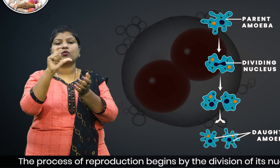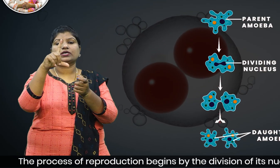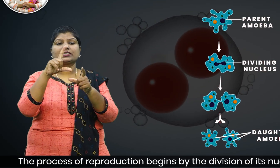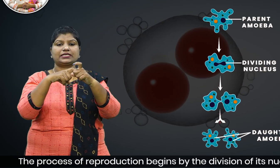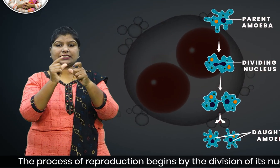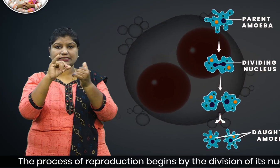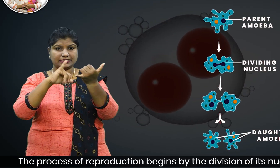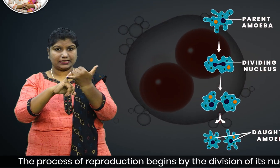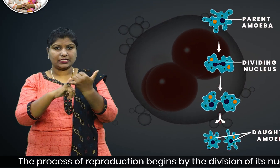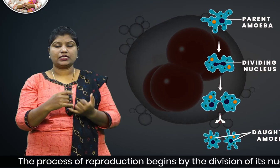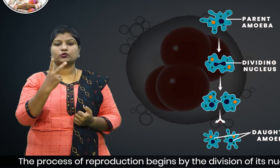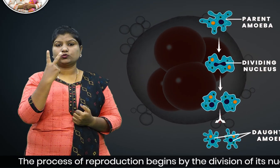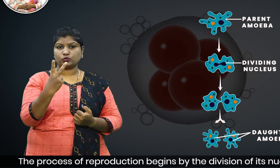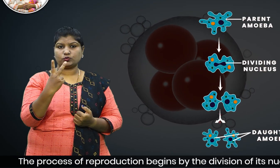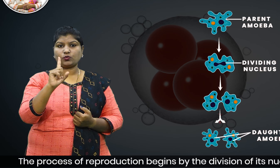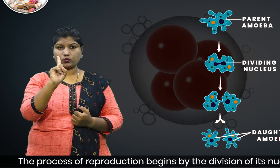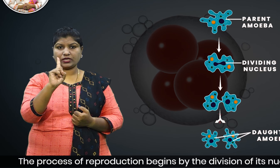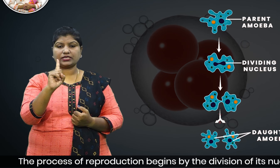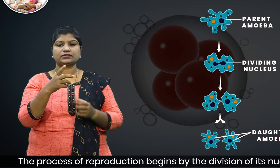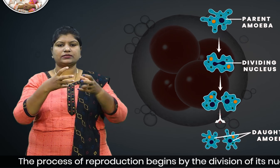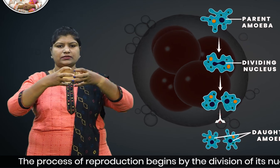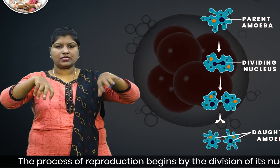two nuclei.